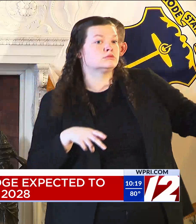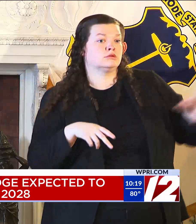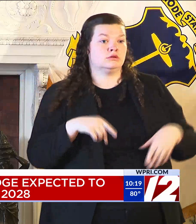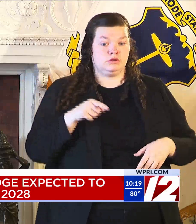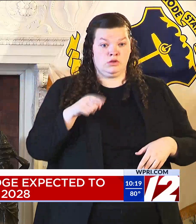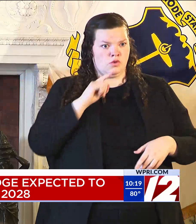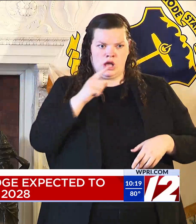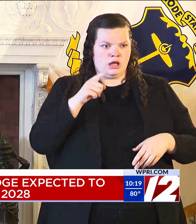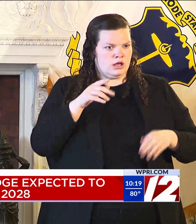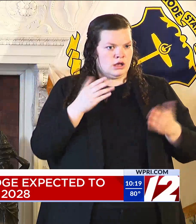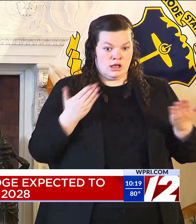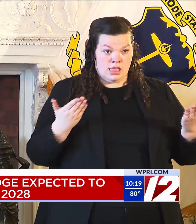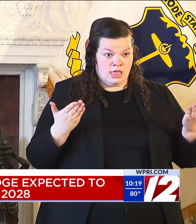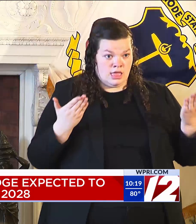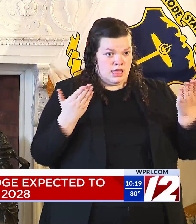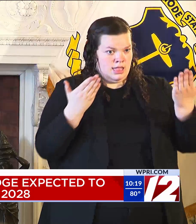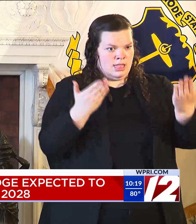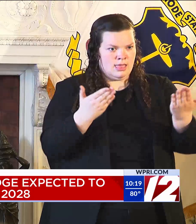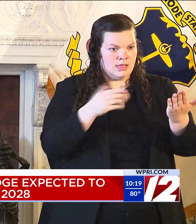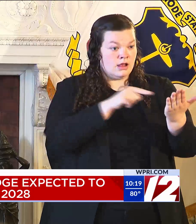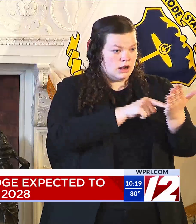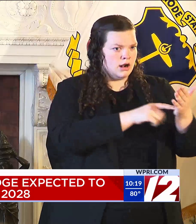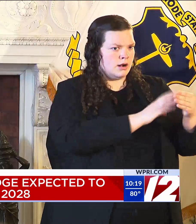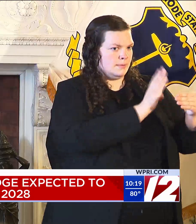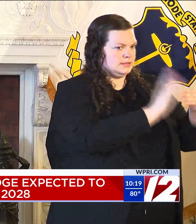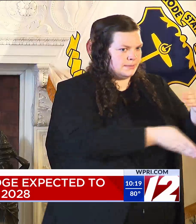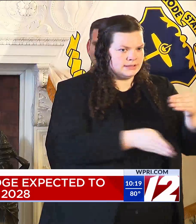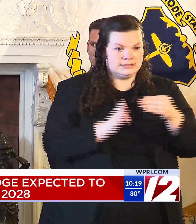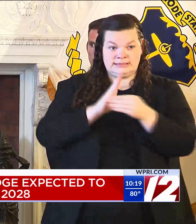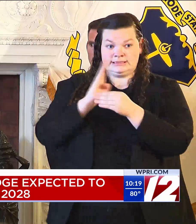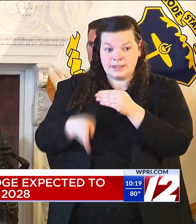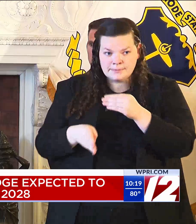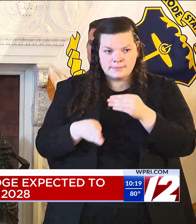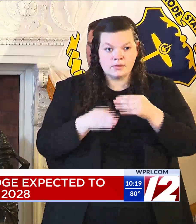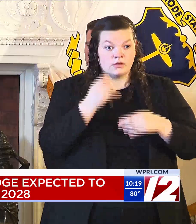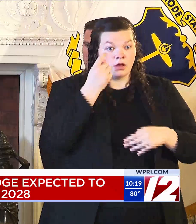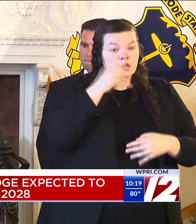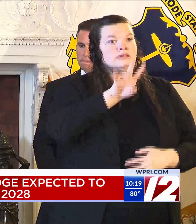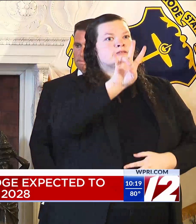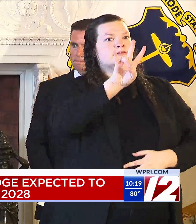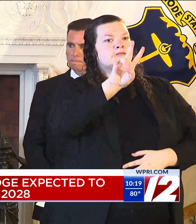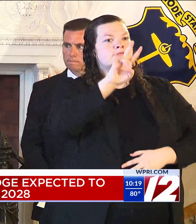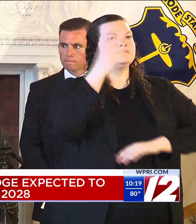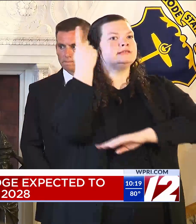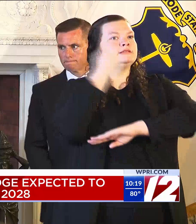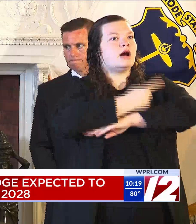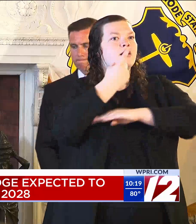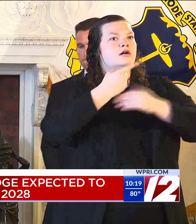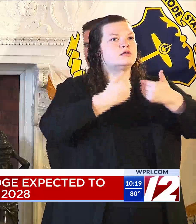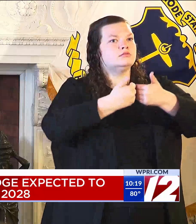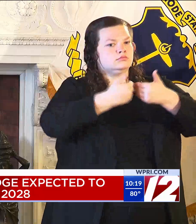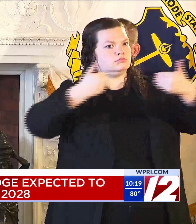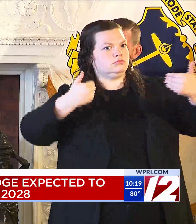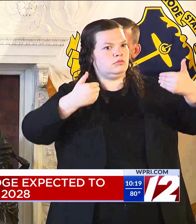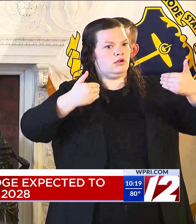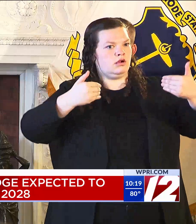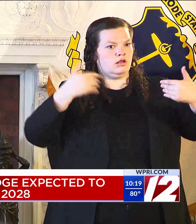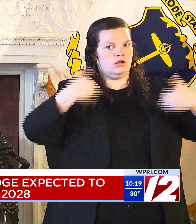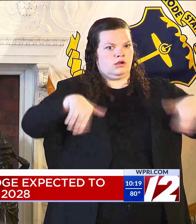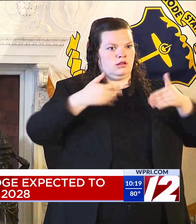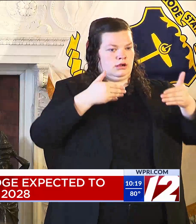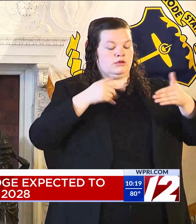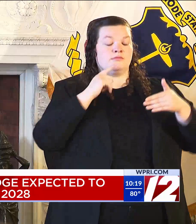another. So our thanks to both companies, particularly to Walsh, for being